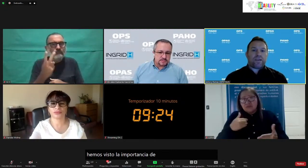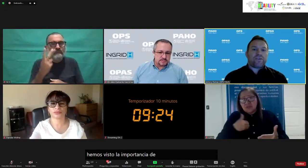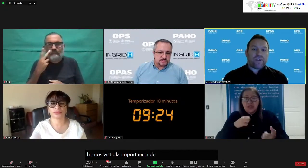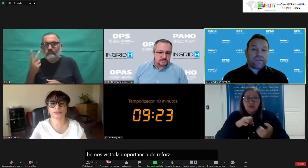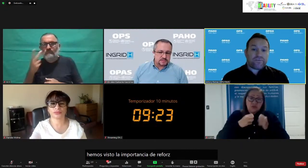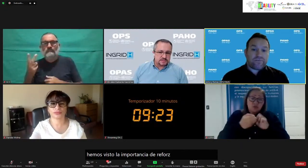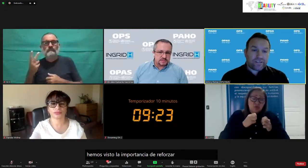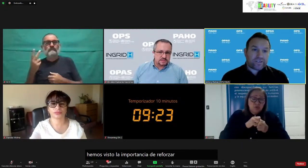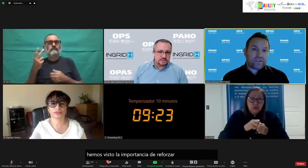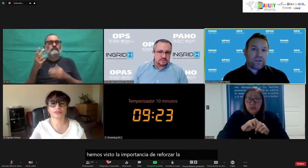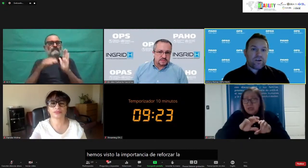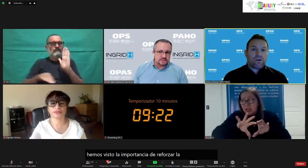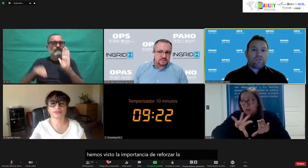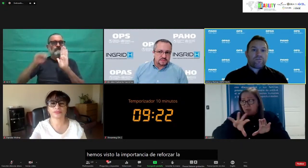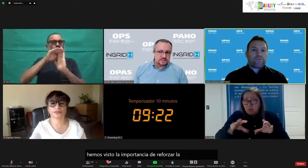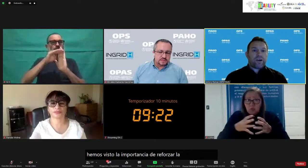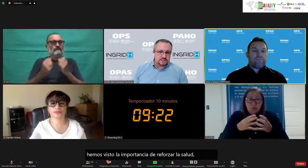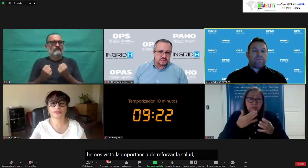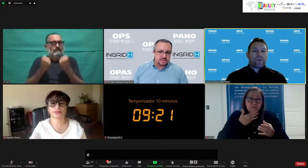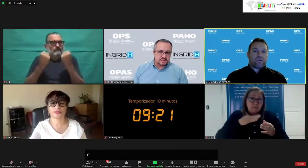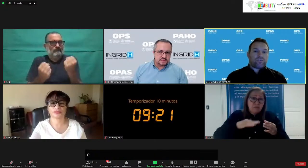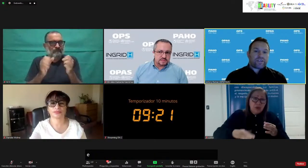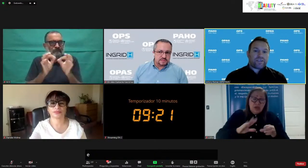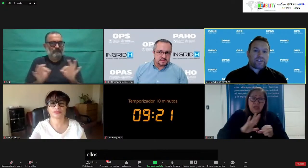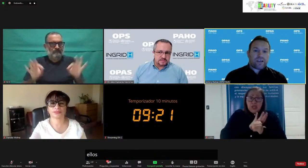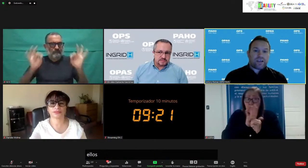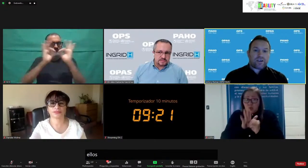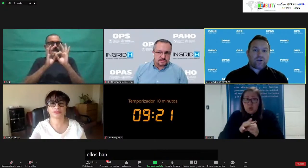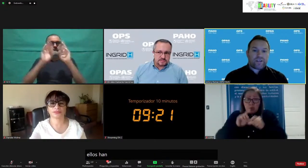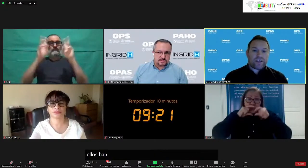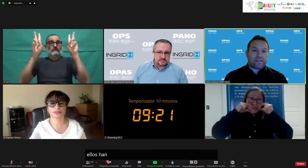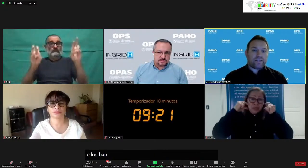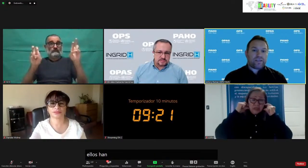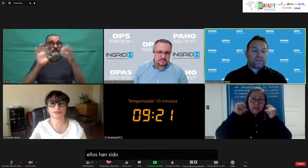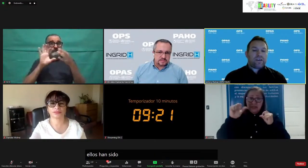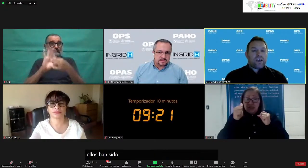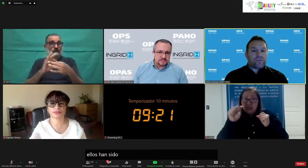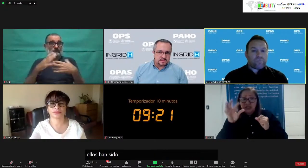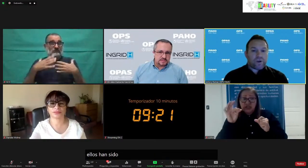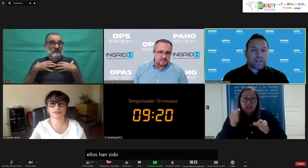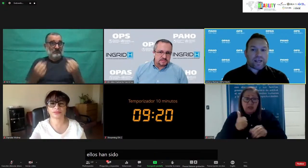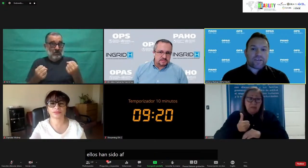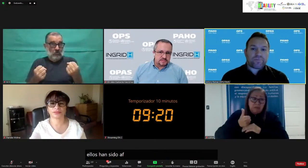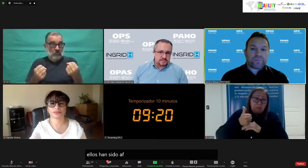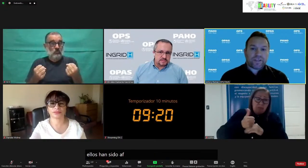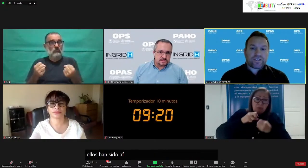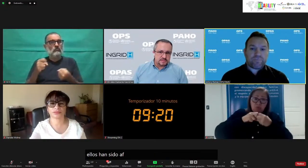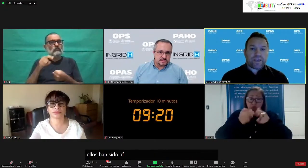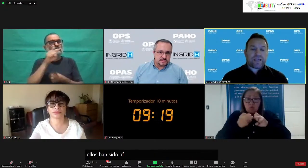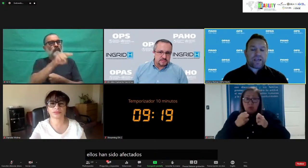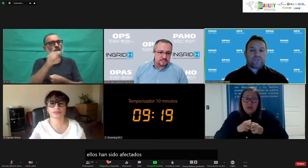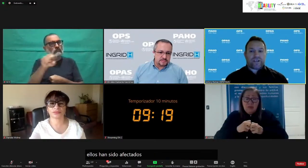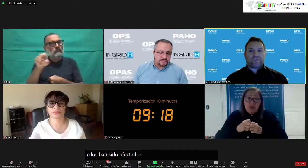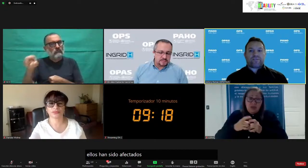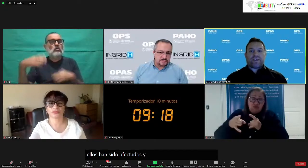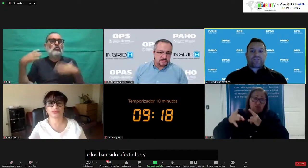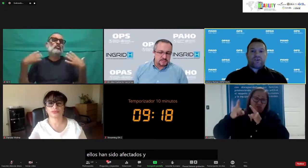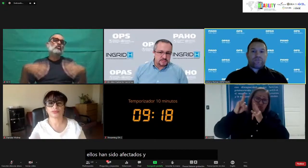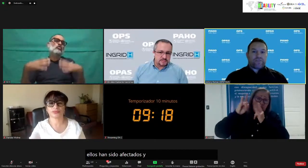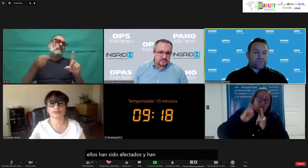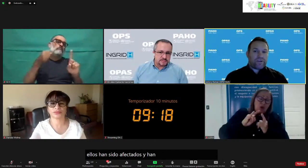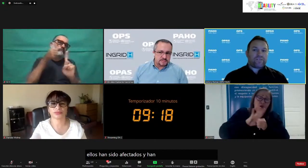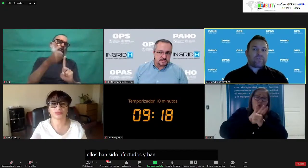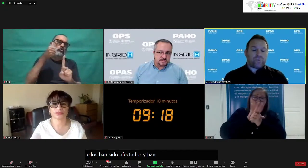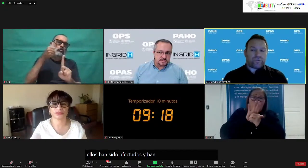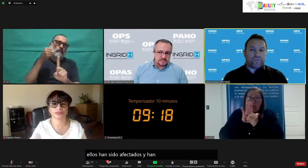of being at greater risk of um contracting uh kovit 19 as well as potentially being at greater risk